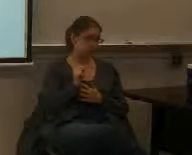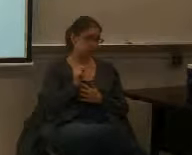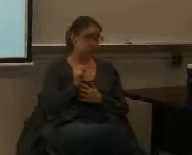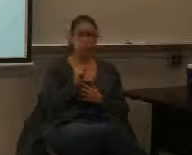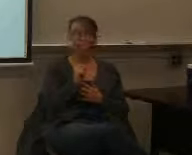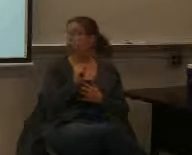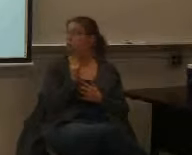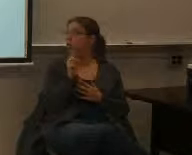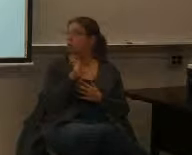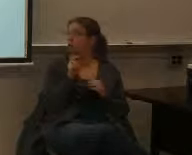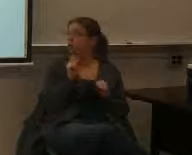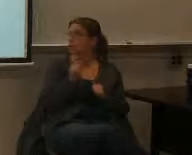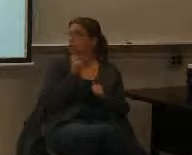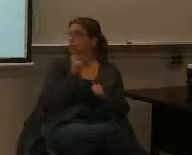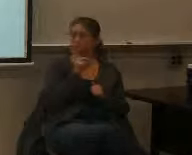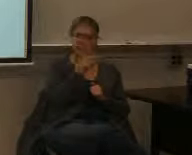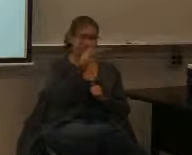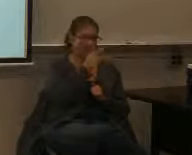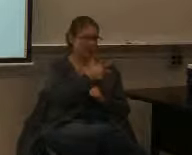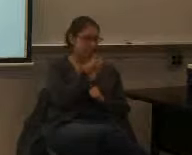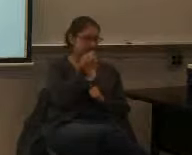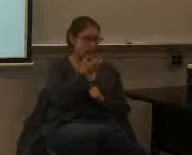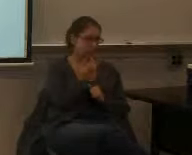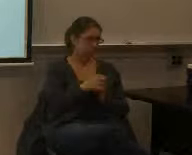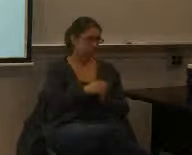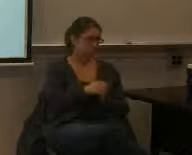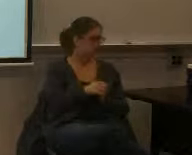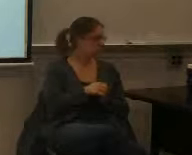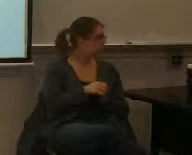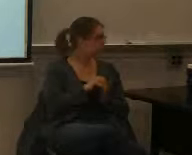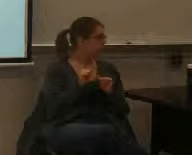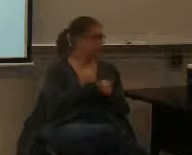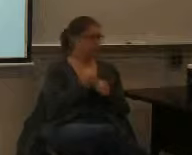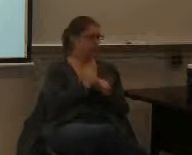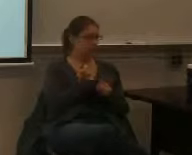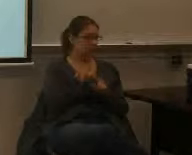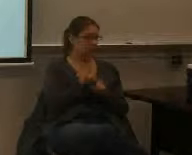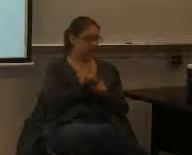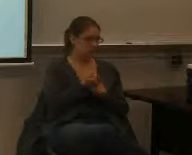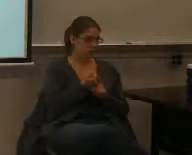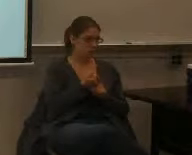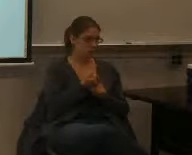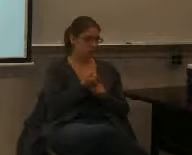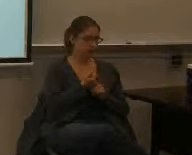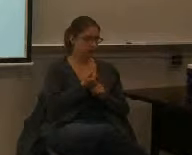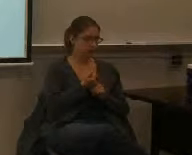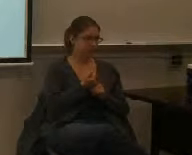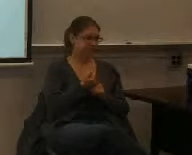a large amount. Or you can be really lousy food. So you can make yourself